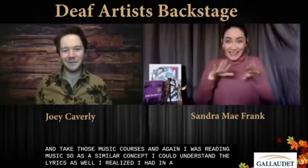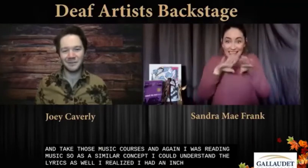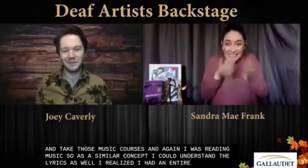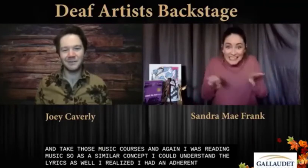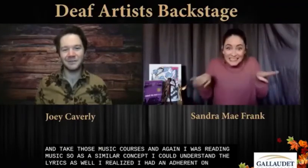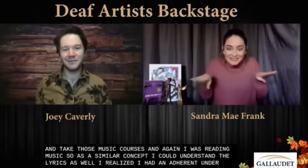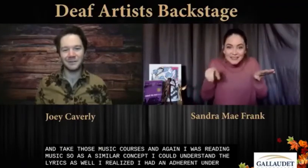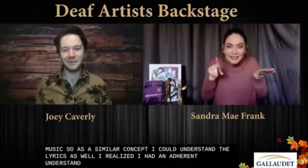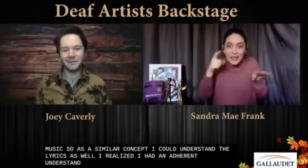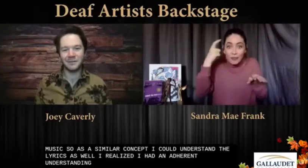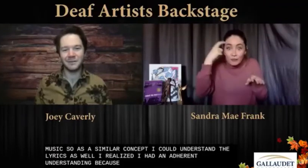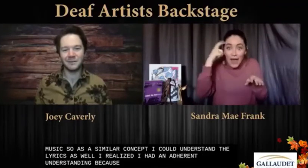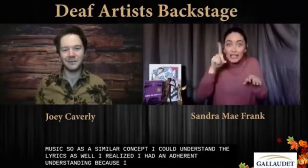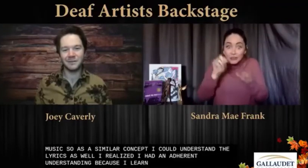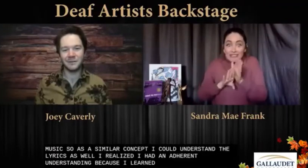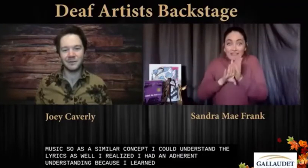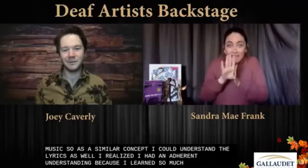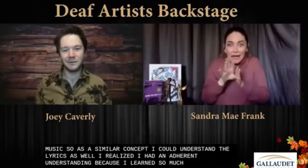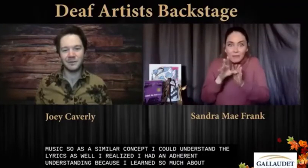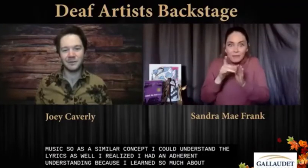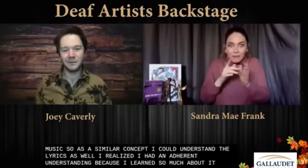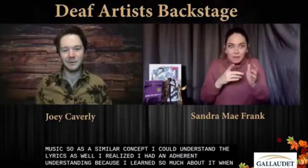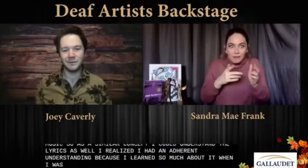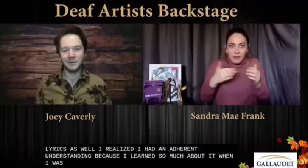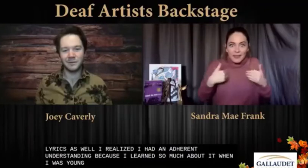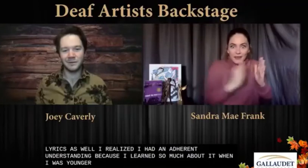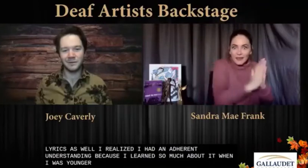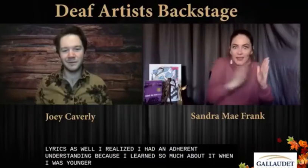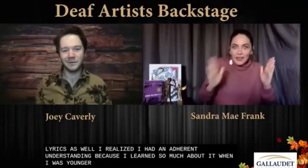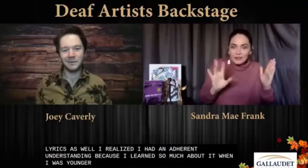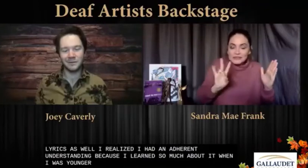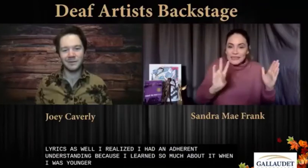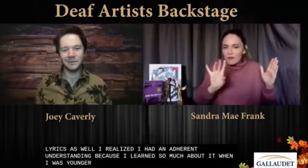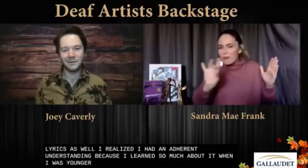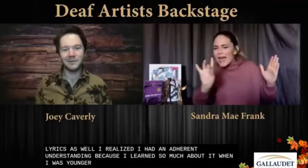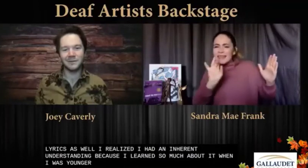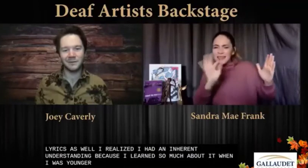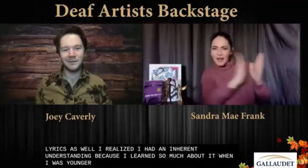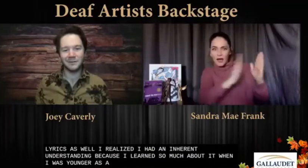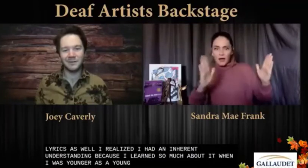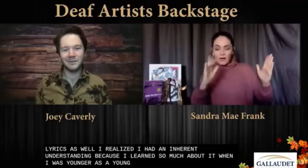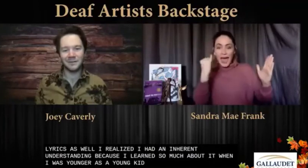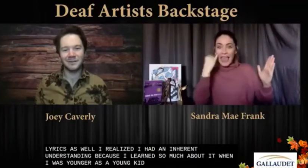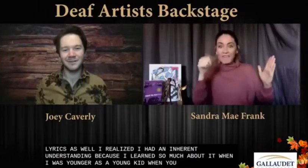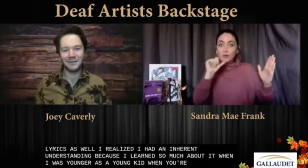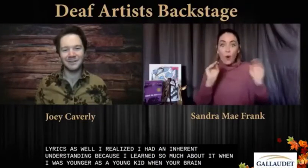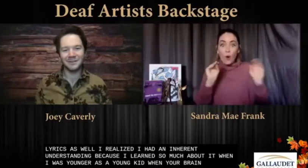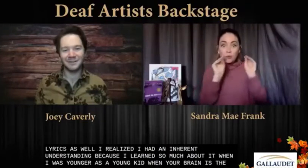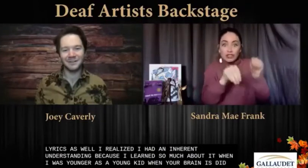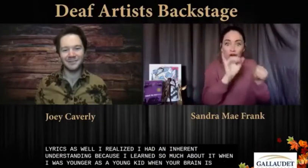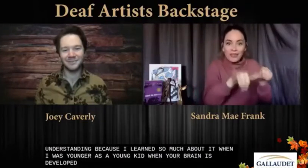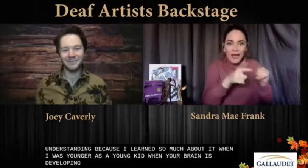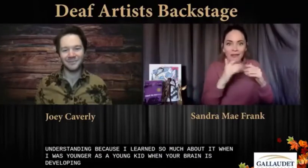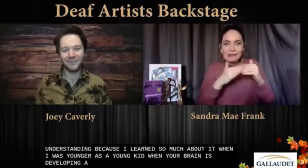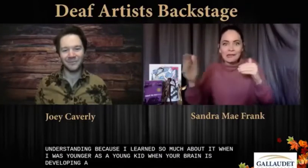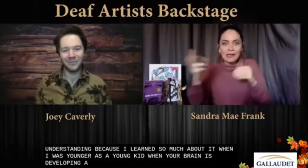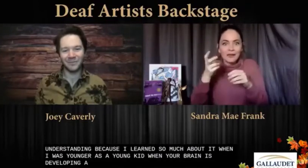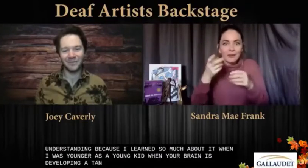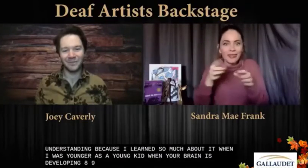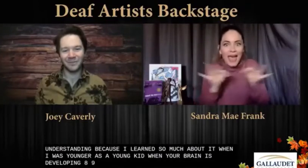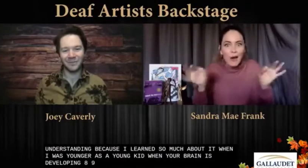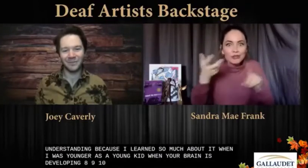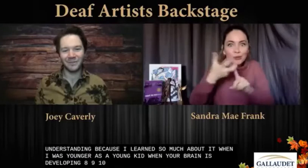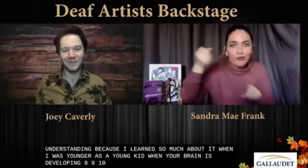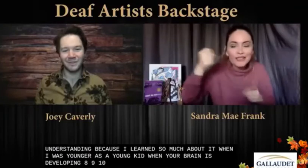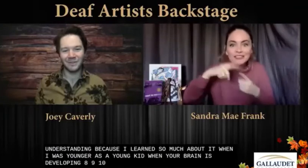inherent understanding because I learned so much about it when I was younger as a young kid when your brain is developing eight nine